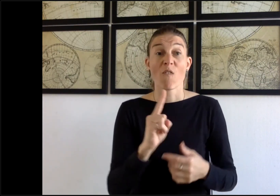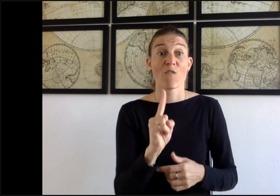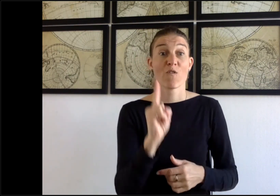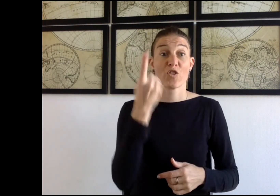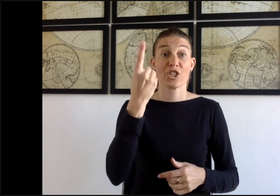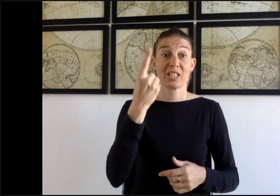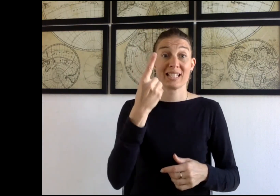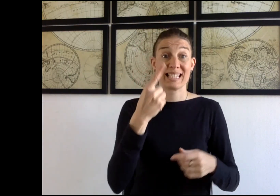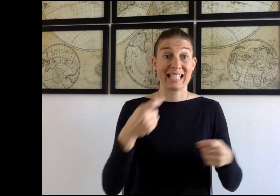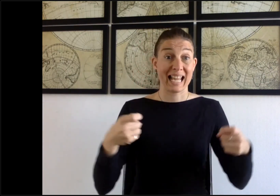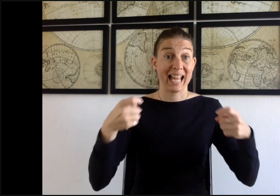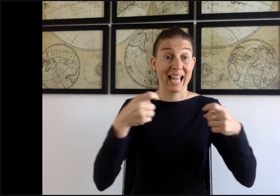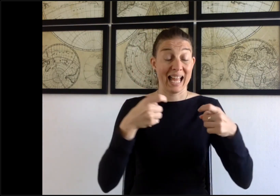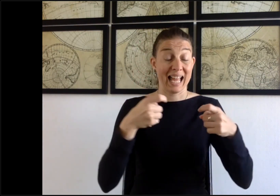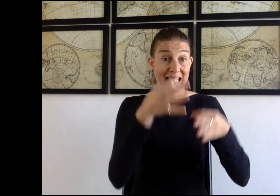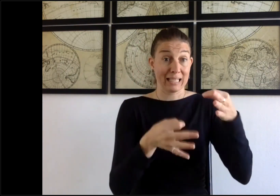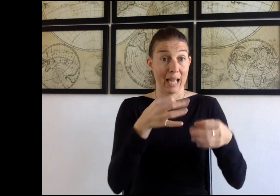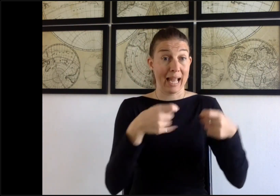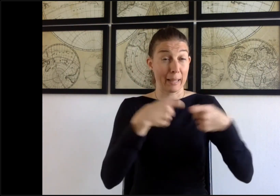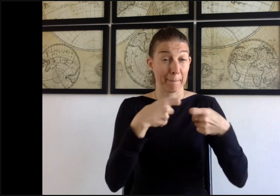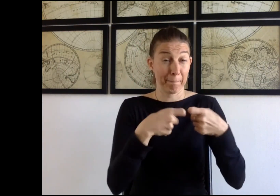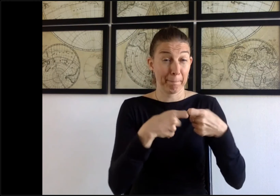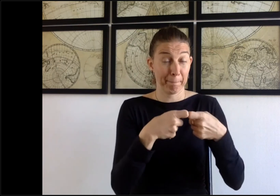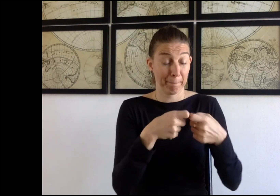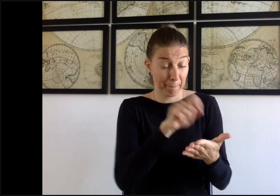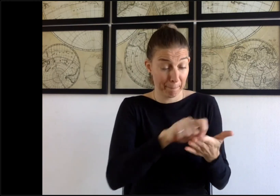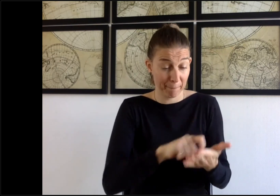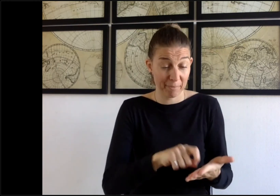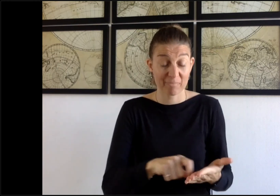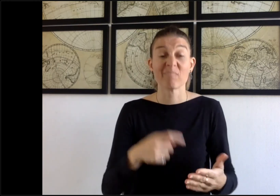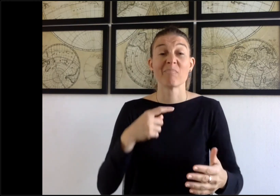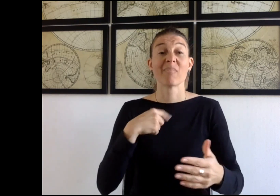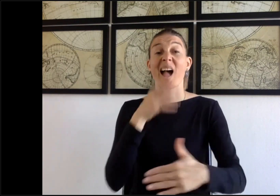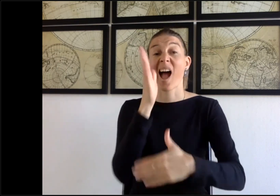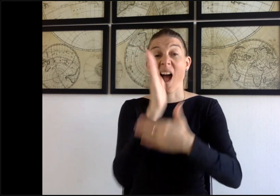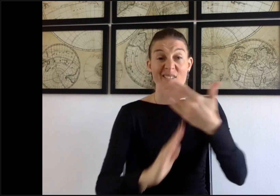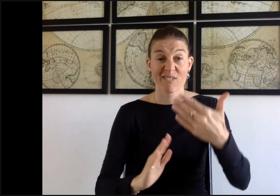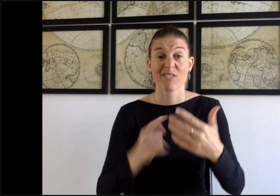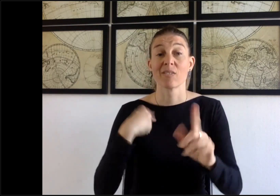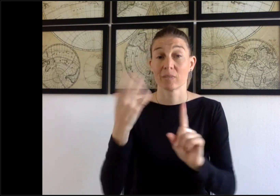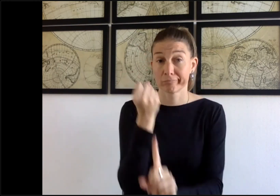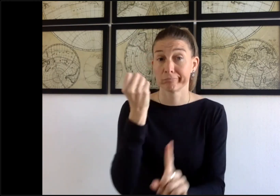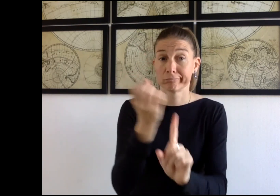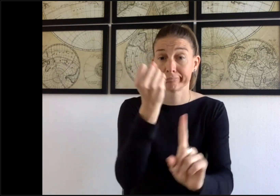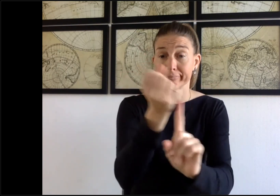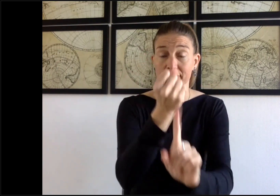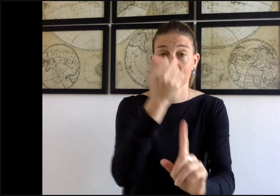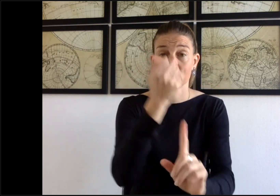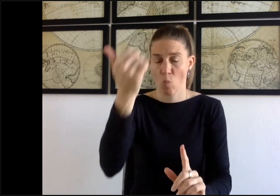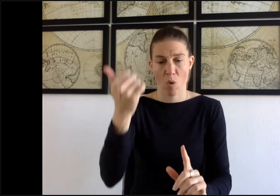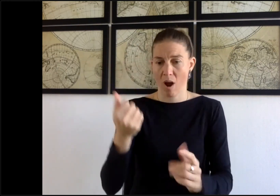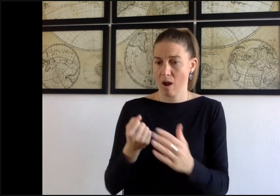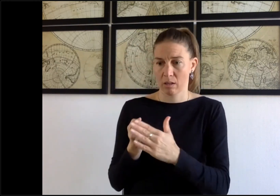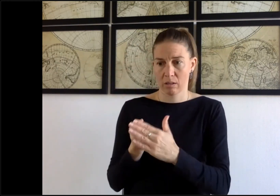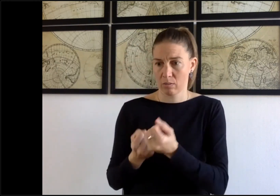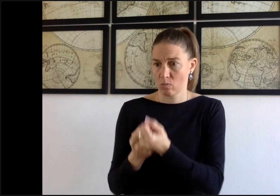had quite difficulties. I passed only half of them, which was never the case when I studied in